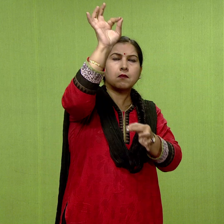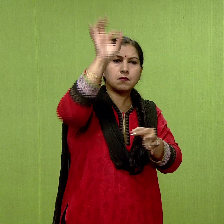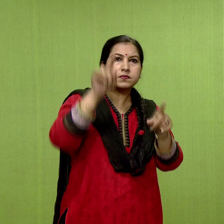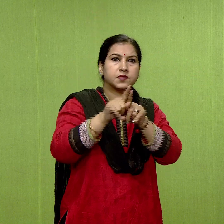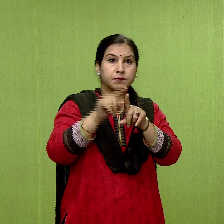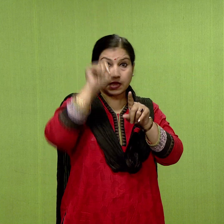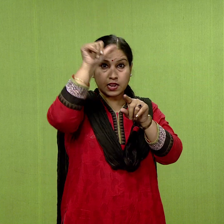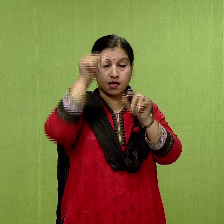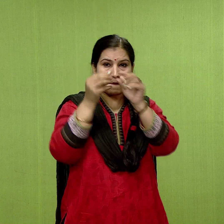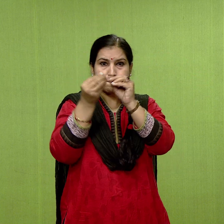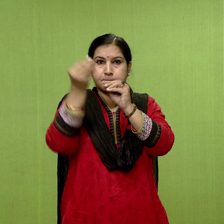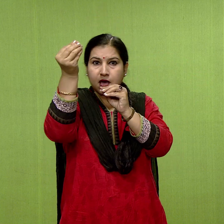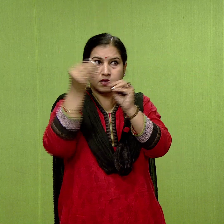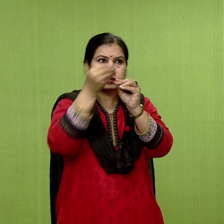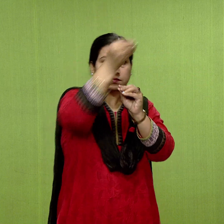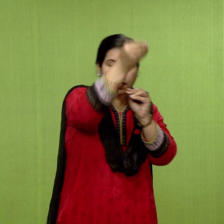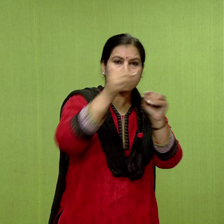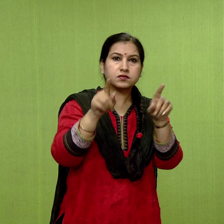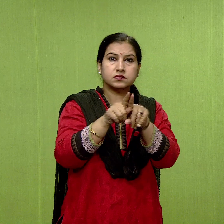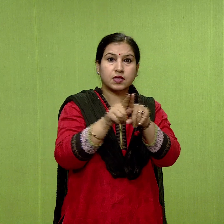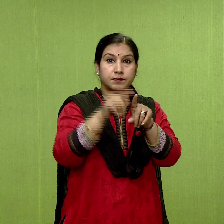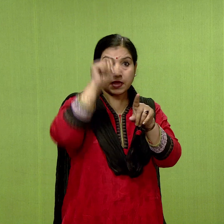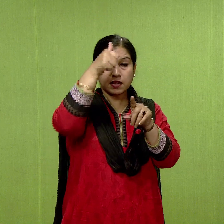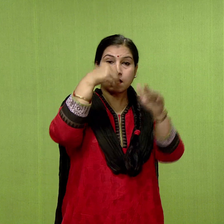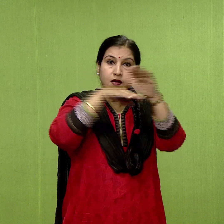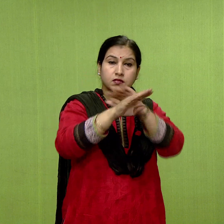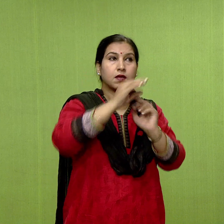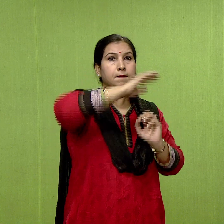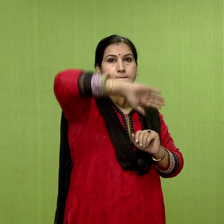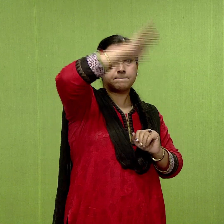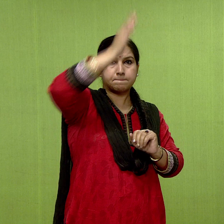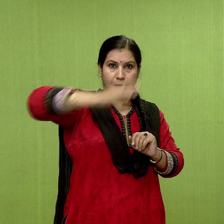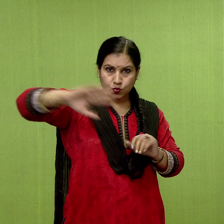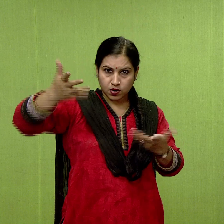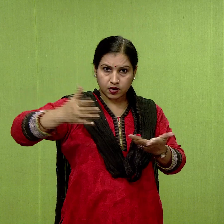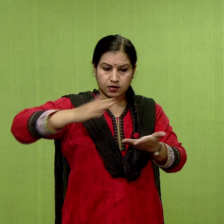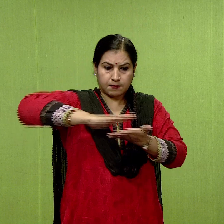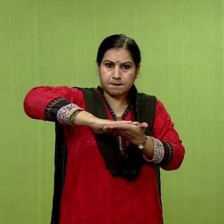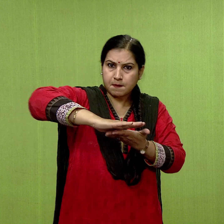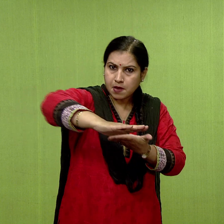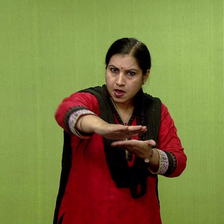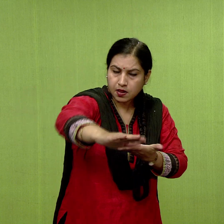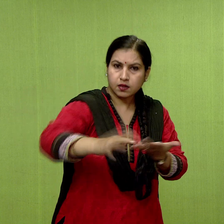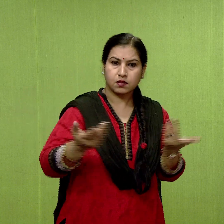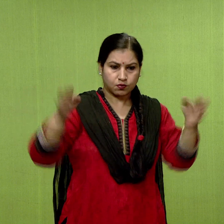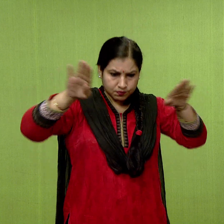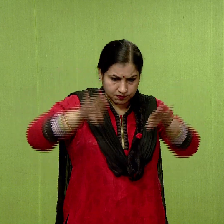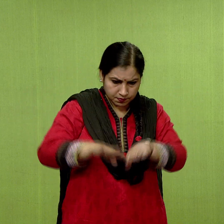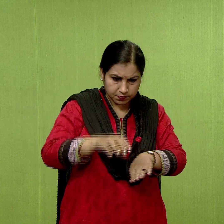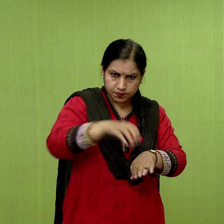its neighbors, and the mountains, plains, plateaus,